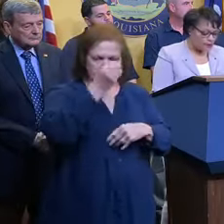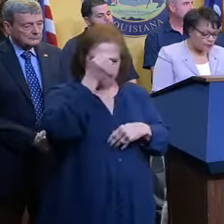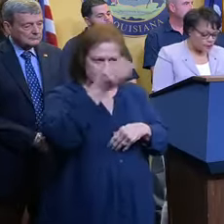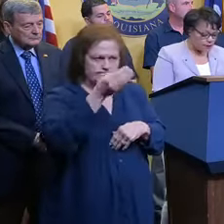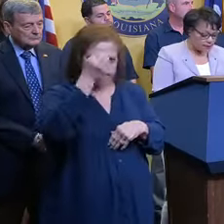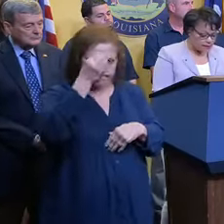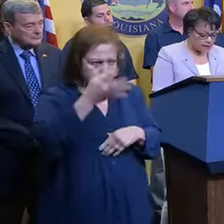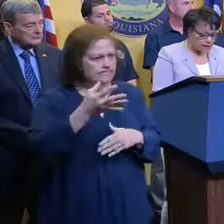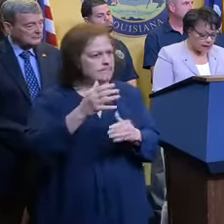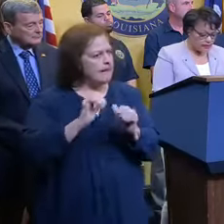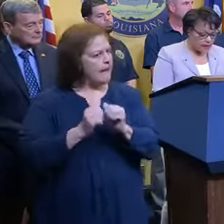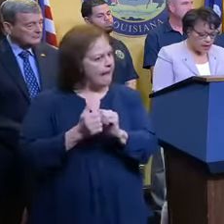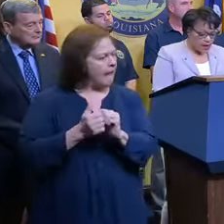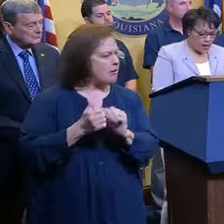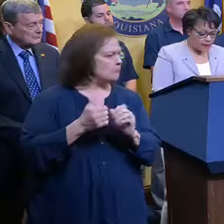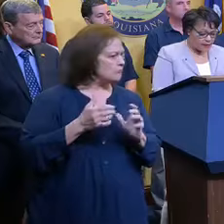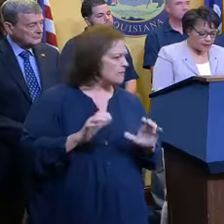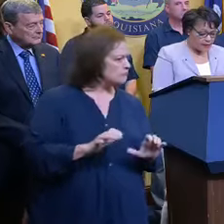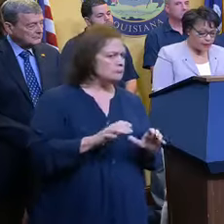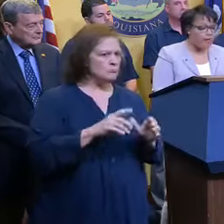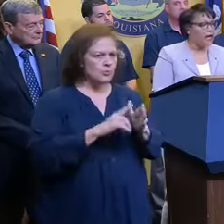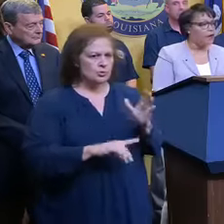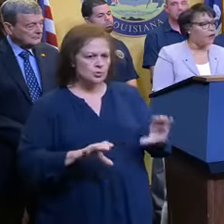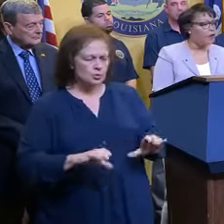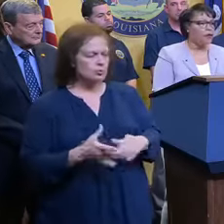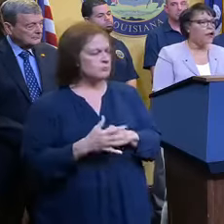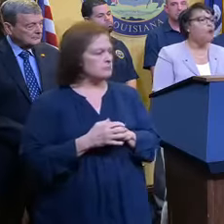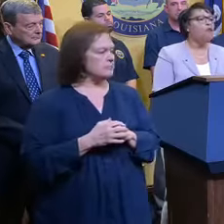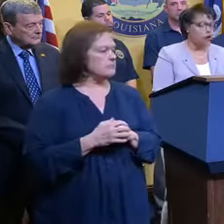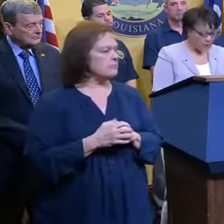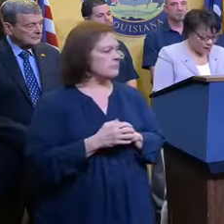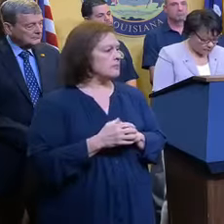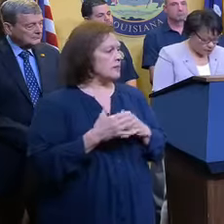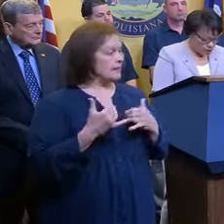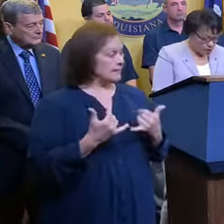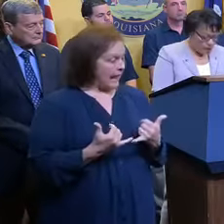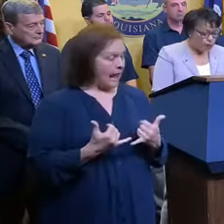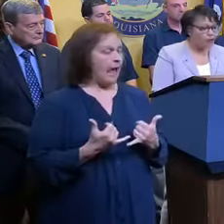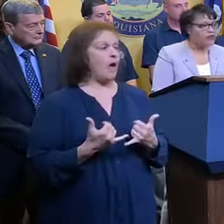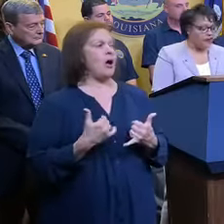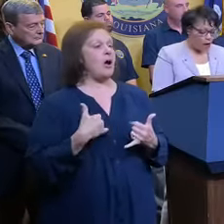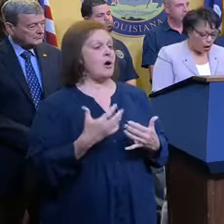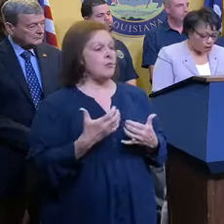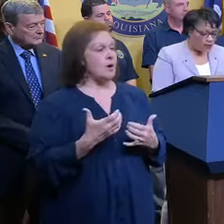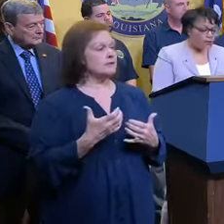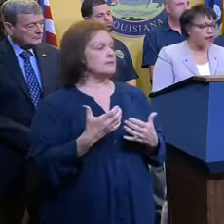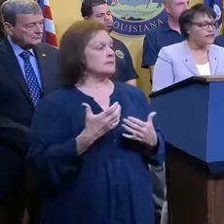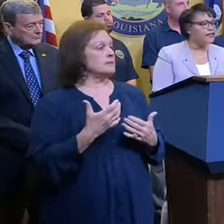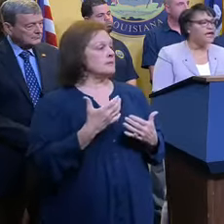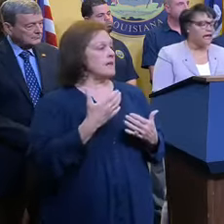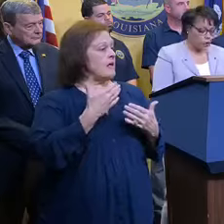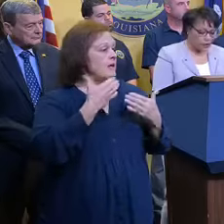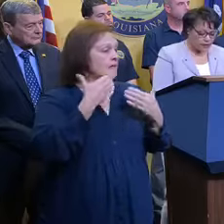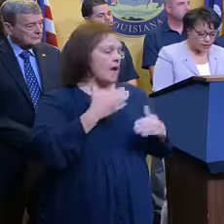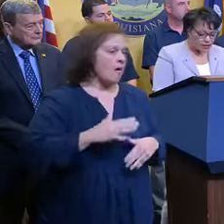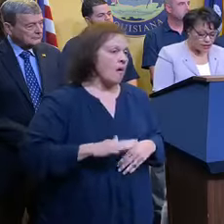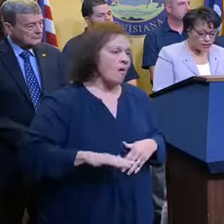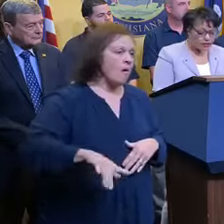we are absolutely in this together, and now more than ever. I want to thank all of our residents